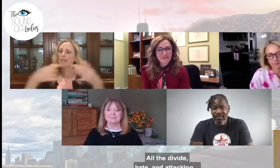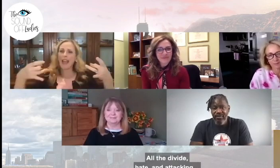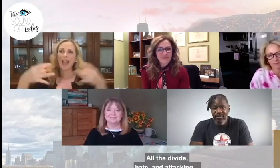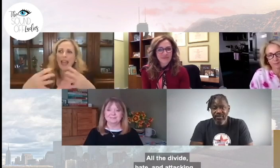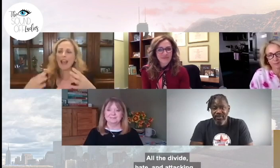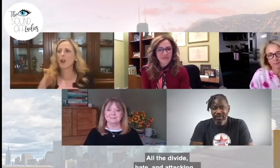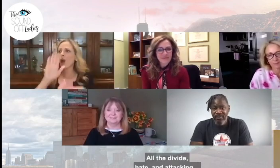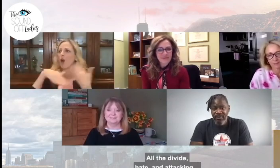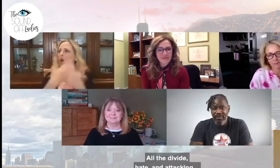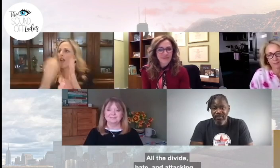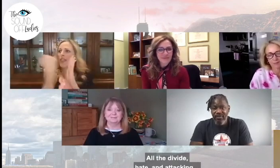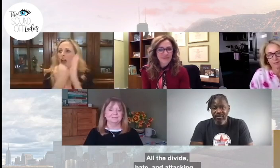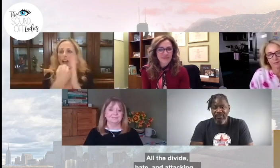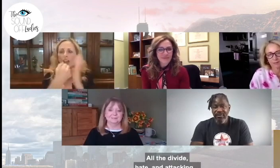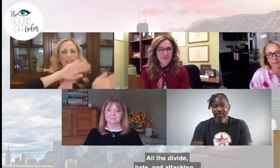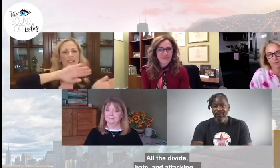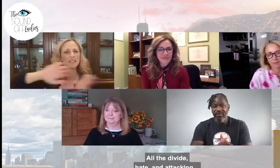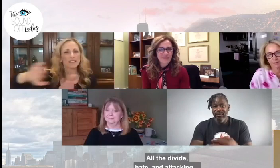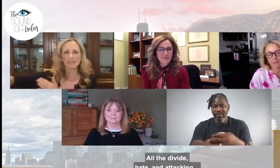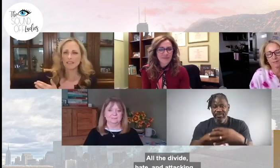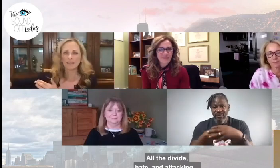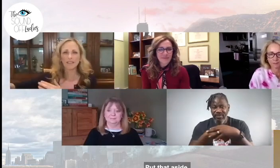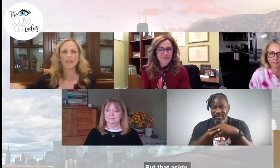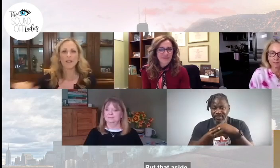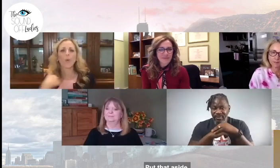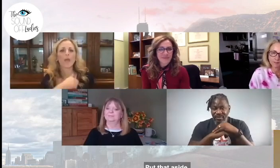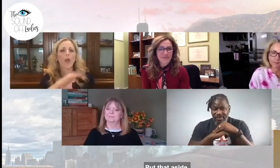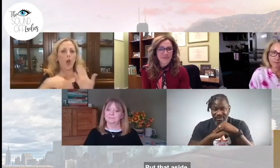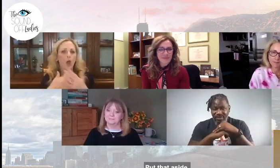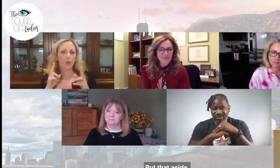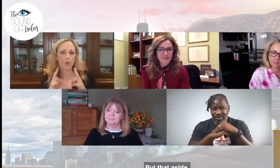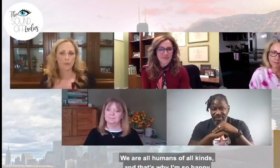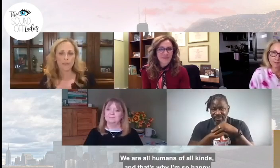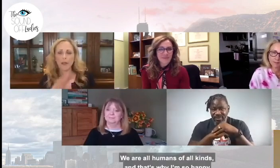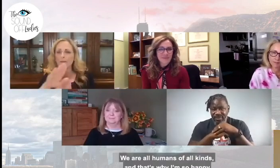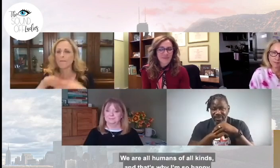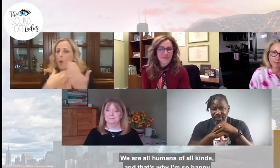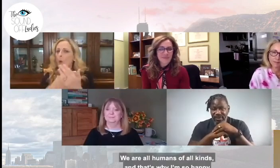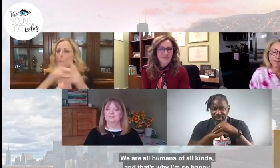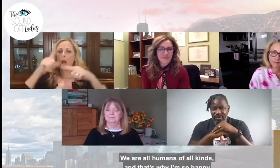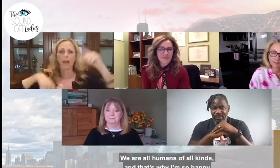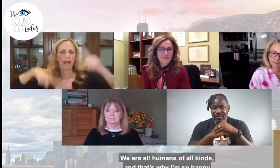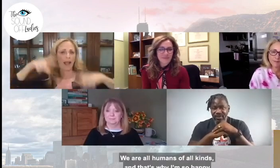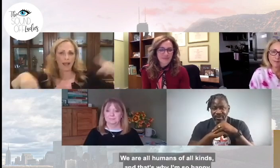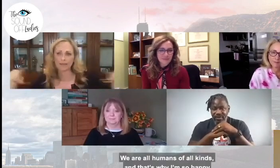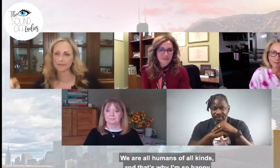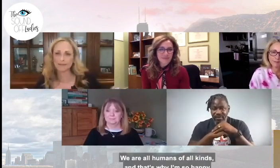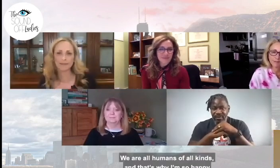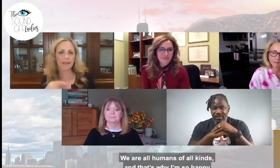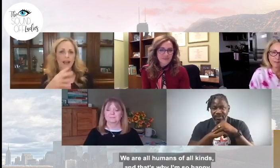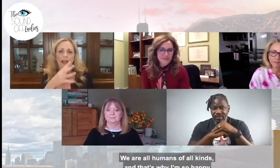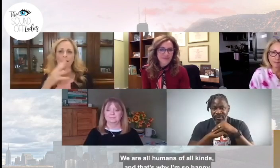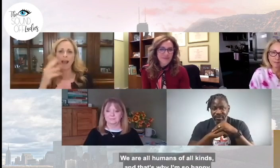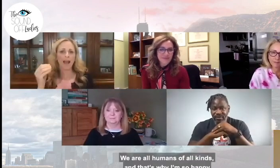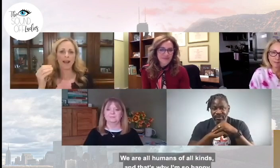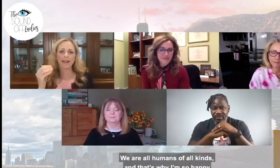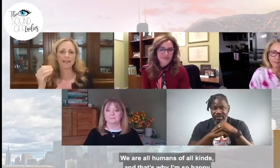And all the divide and the hate and the attacking, we just need to put that aside and remind that we are human and